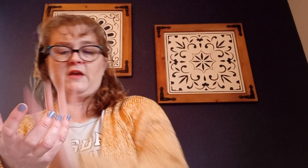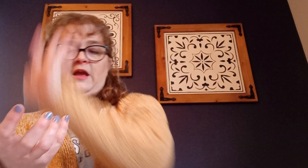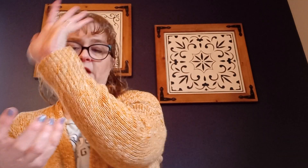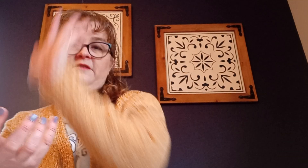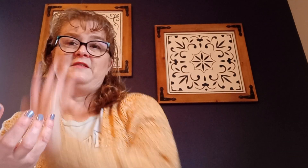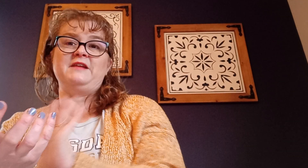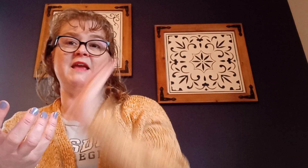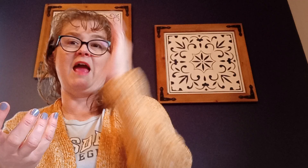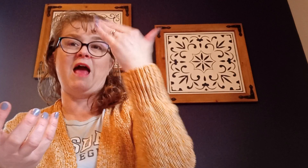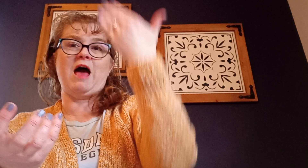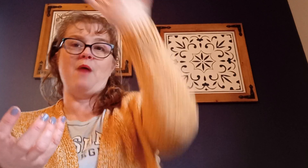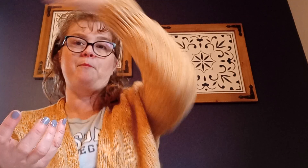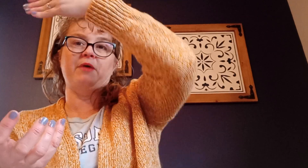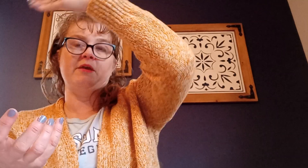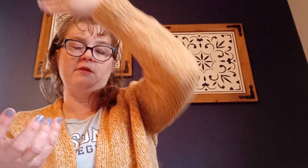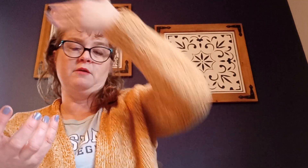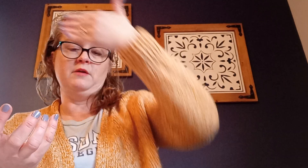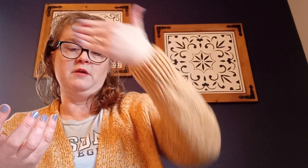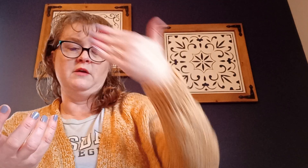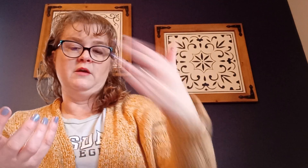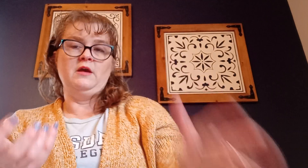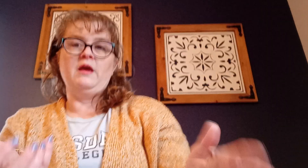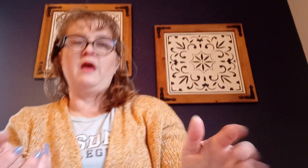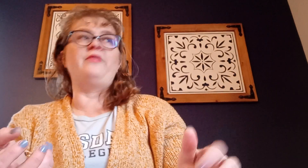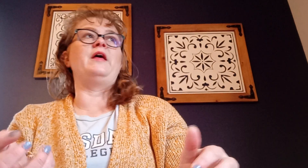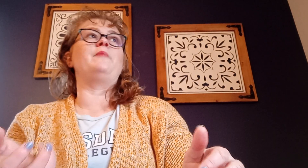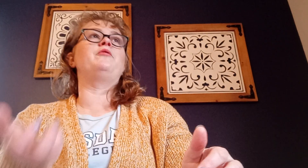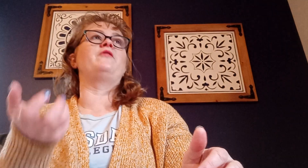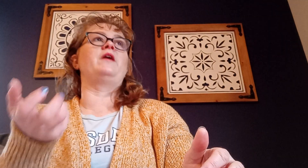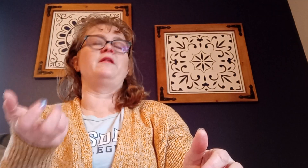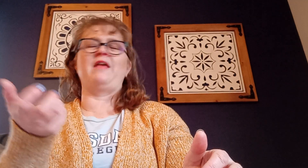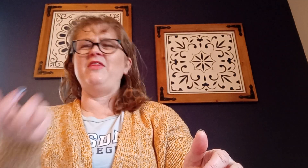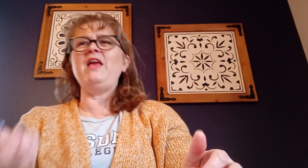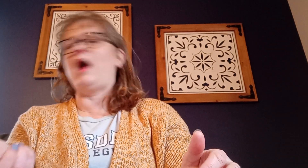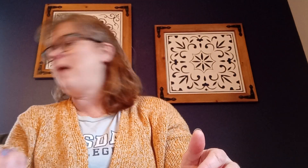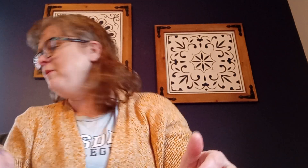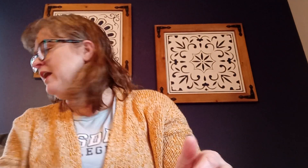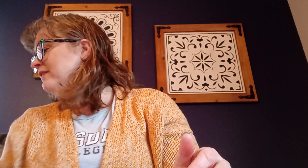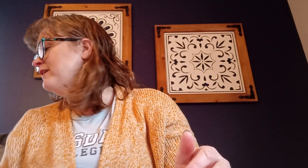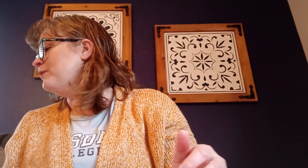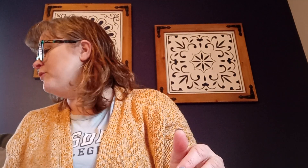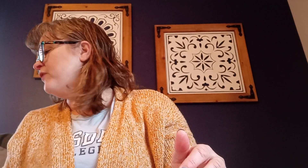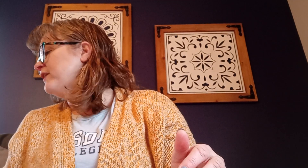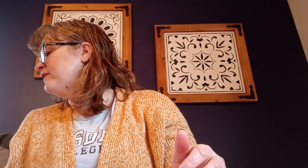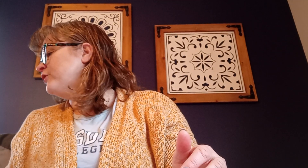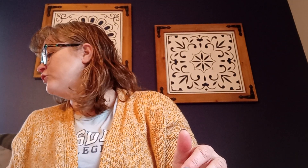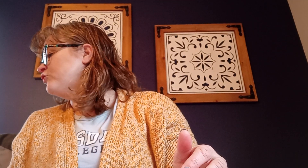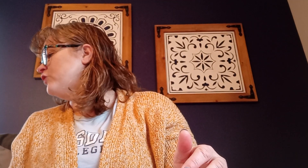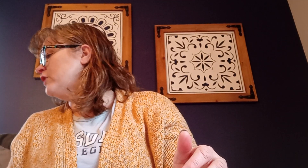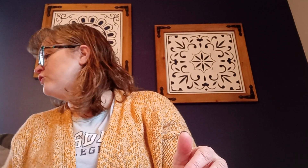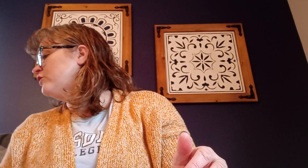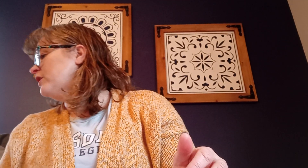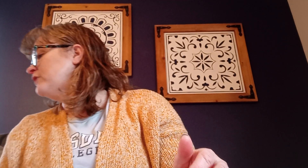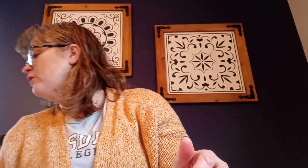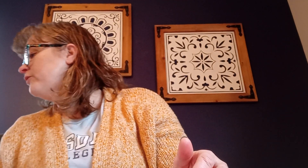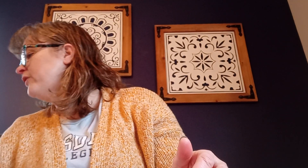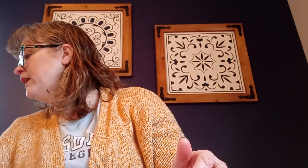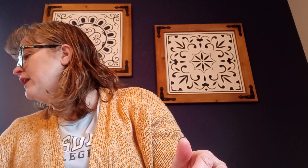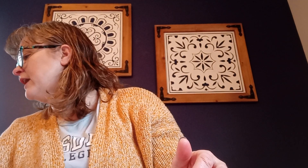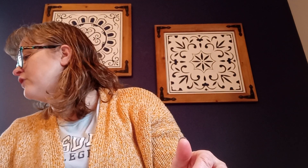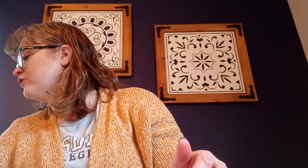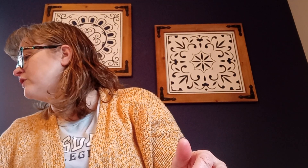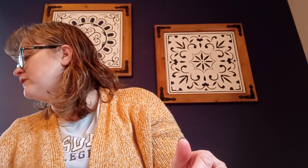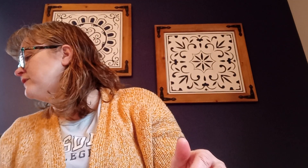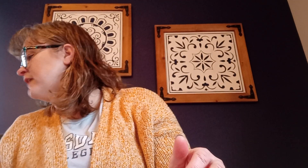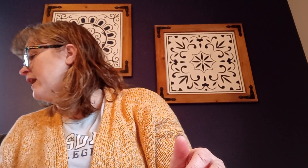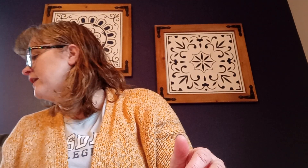kind of stick up. And that provides, I'm guessing it provides a little structure. I don't think it actually